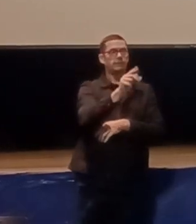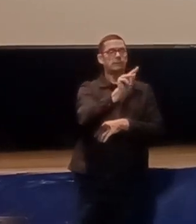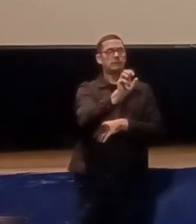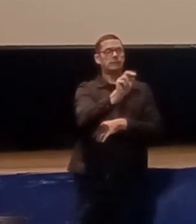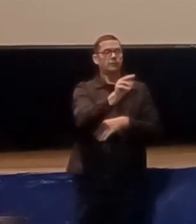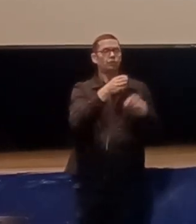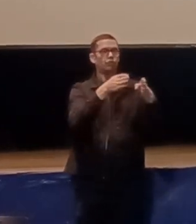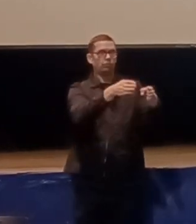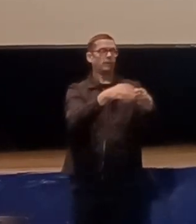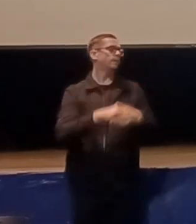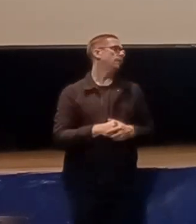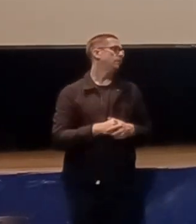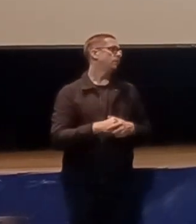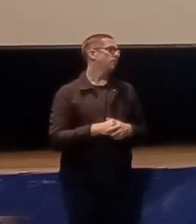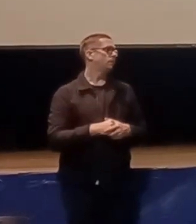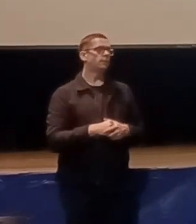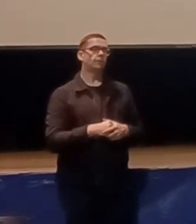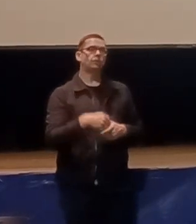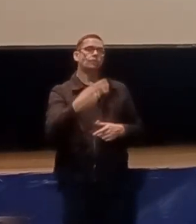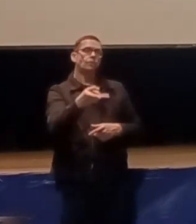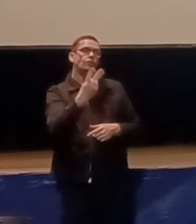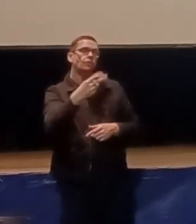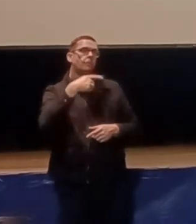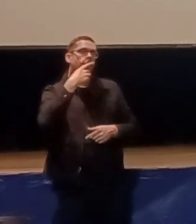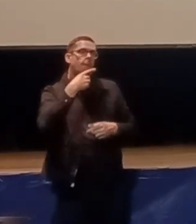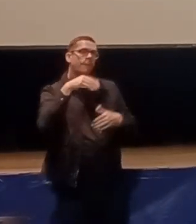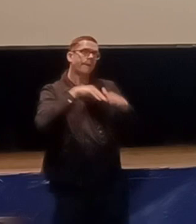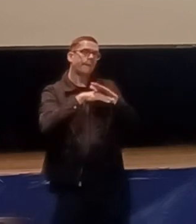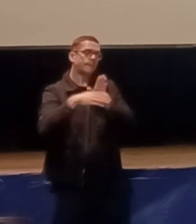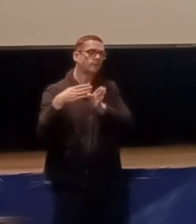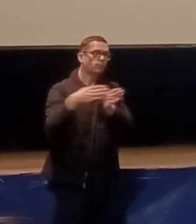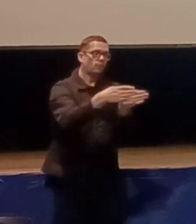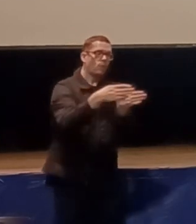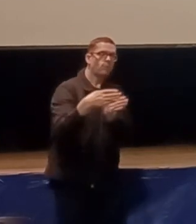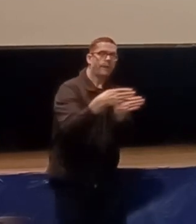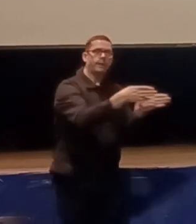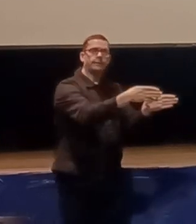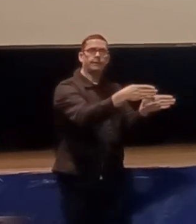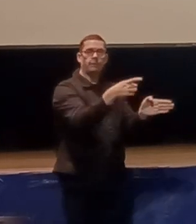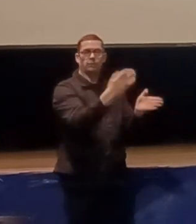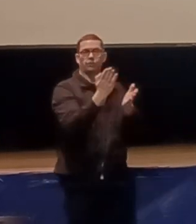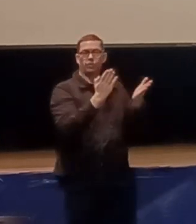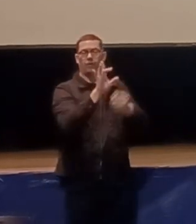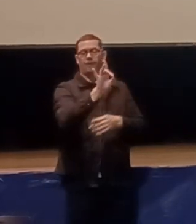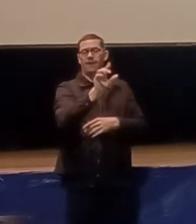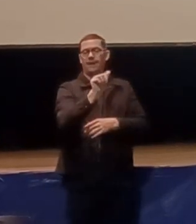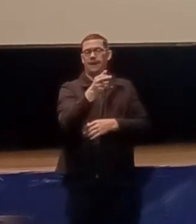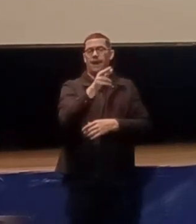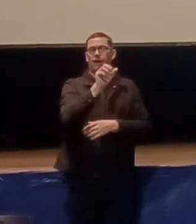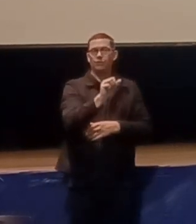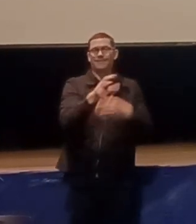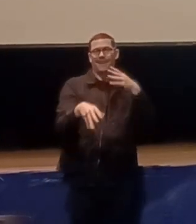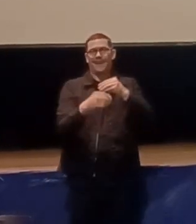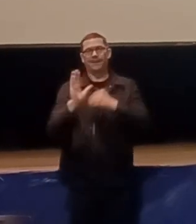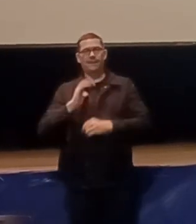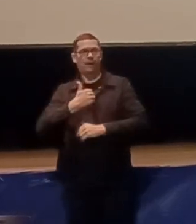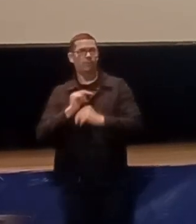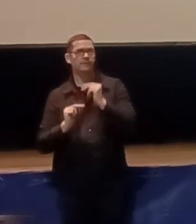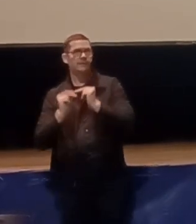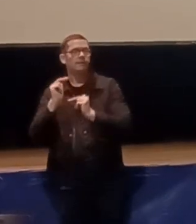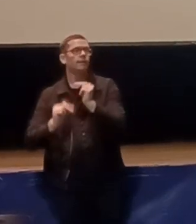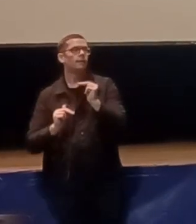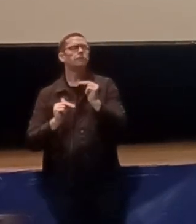along 2 public access roadways that would serve both the 8 acres as well as our facility, and